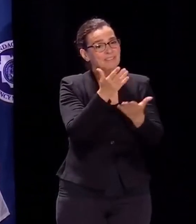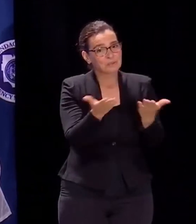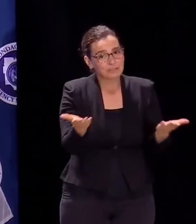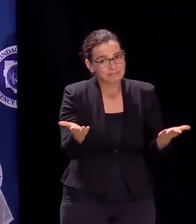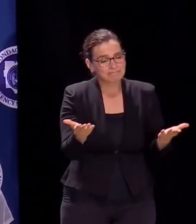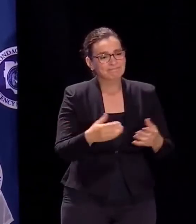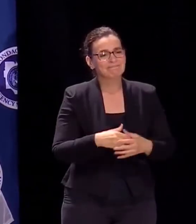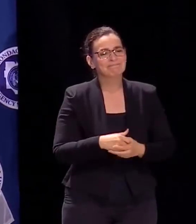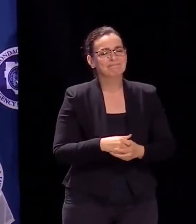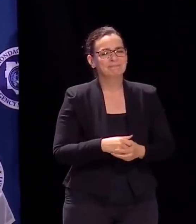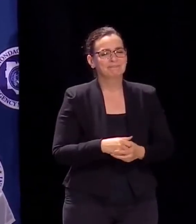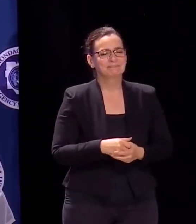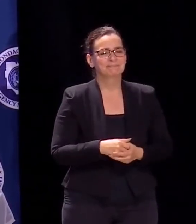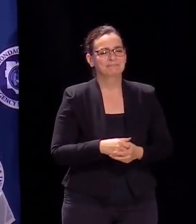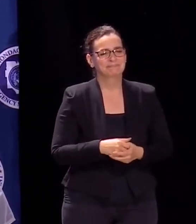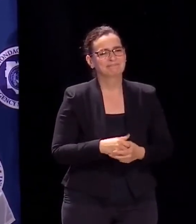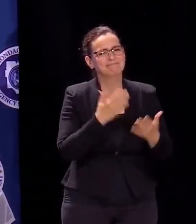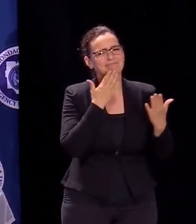Thank you for being here.